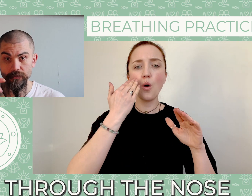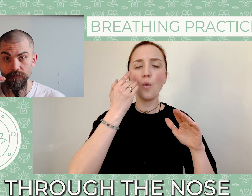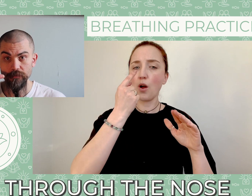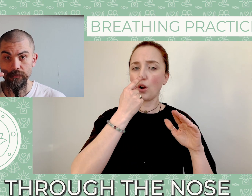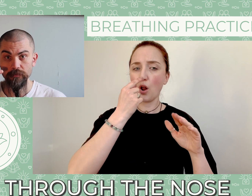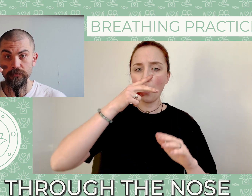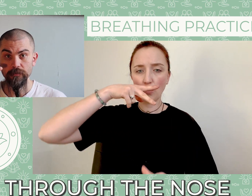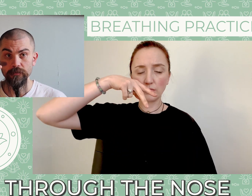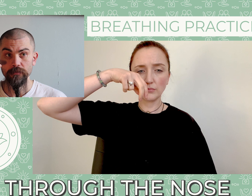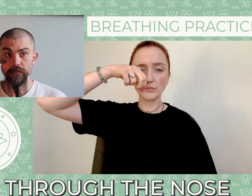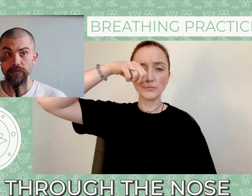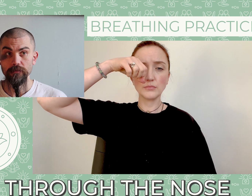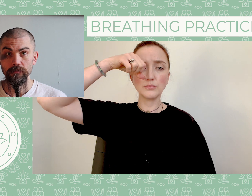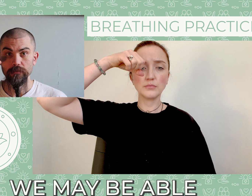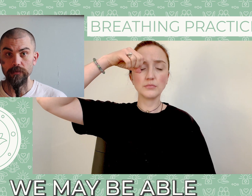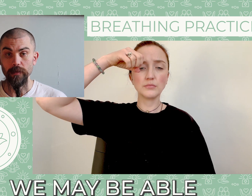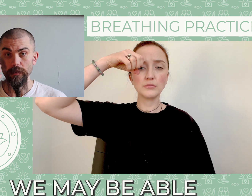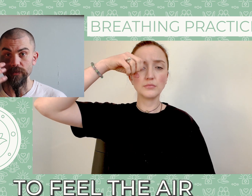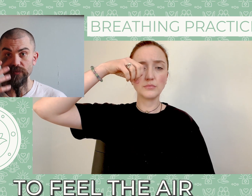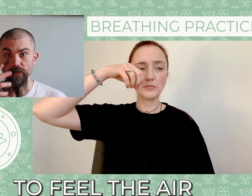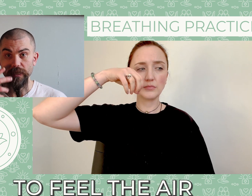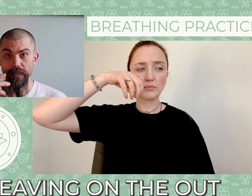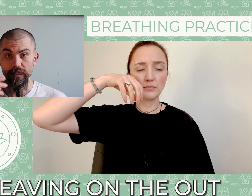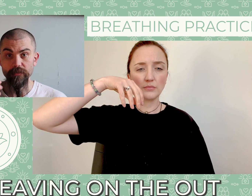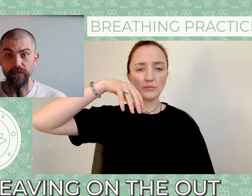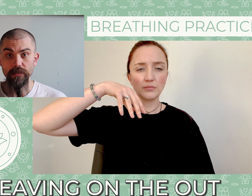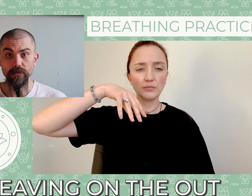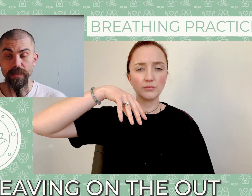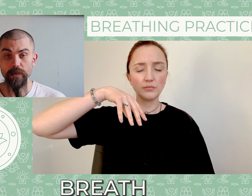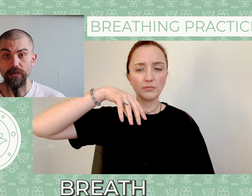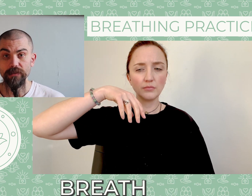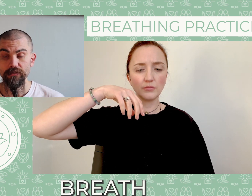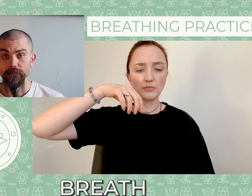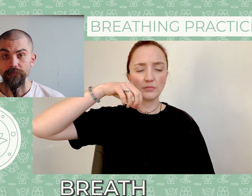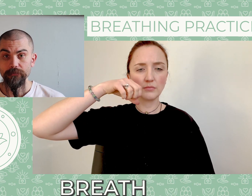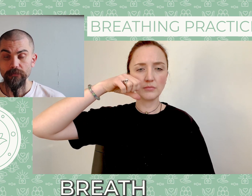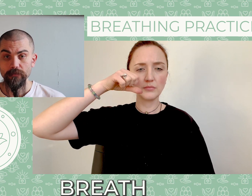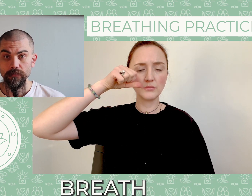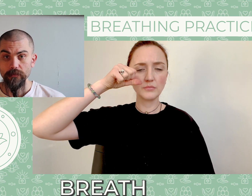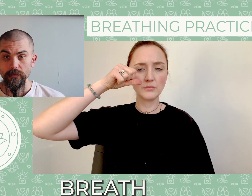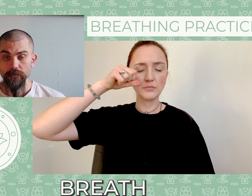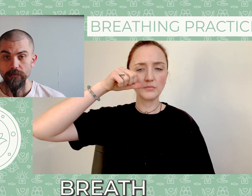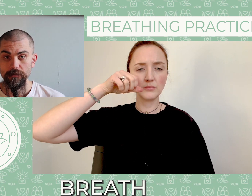nose. You may be able to feel the air leaving on the out-breath.